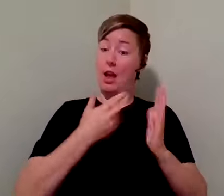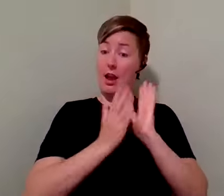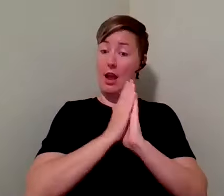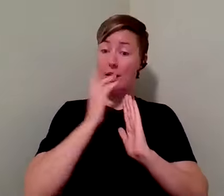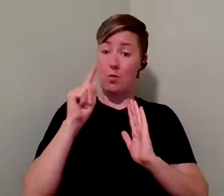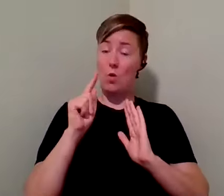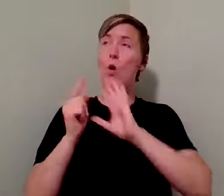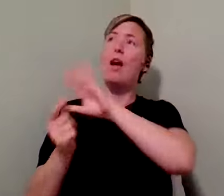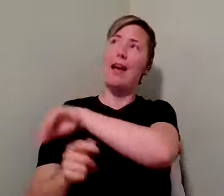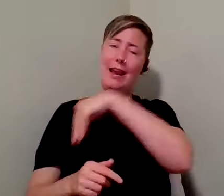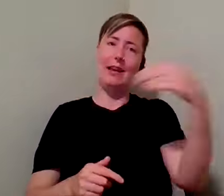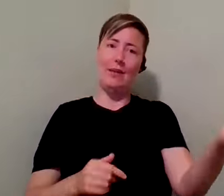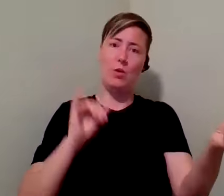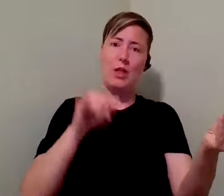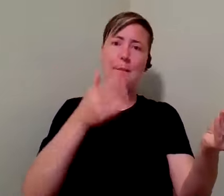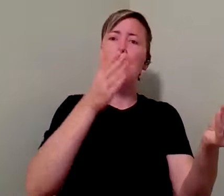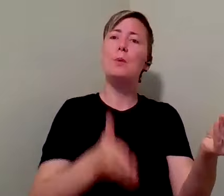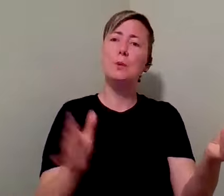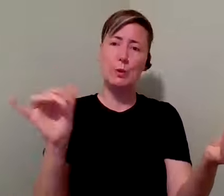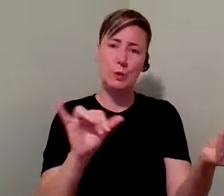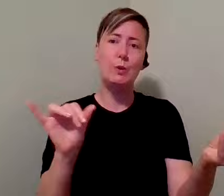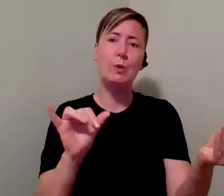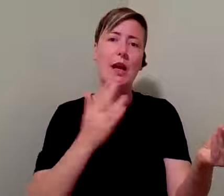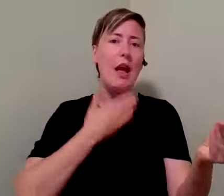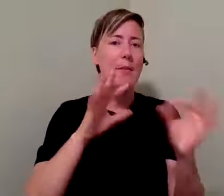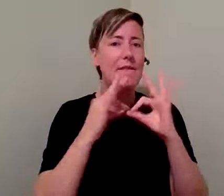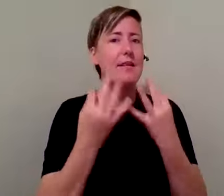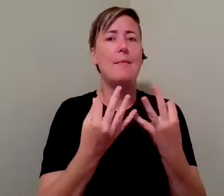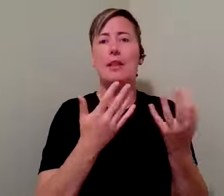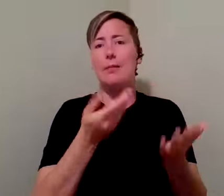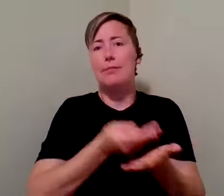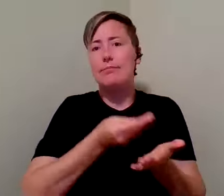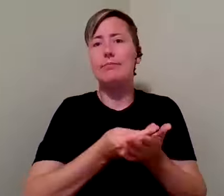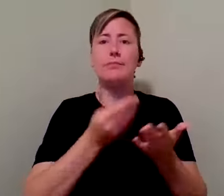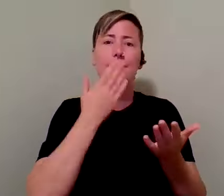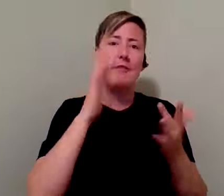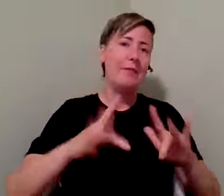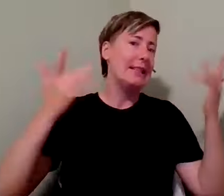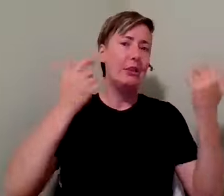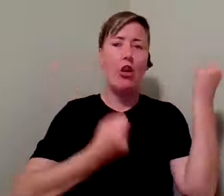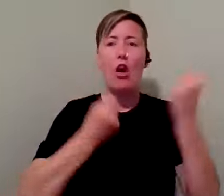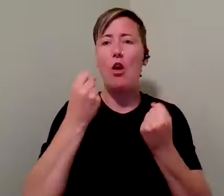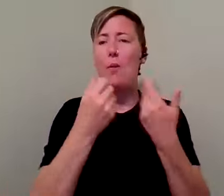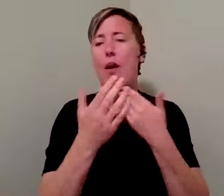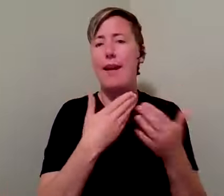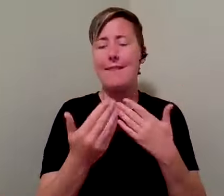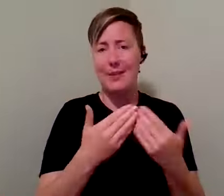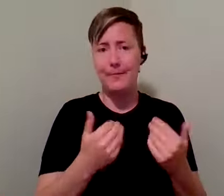happy family, splendid relationship, not necessarily in that order. Then I do a